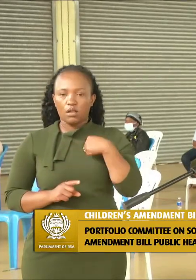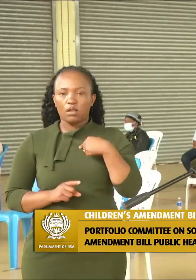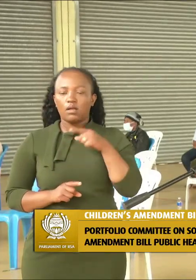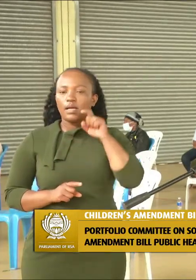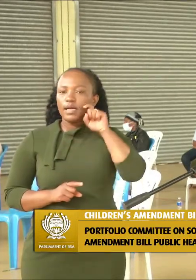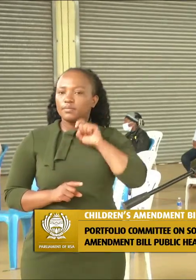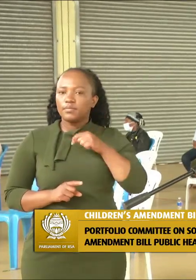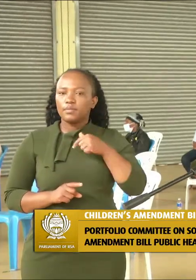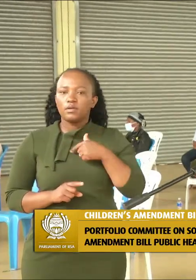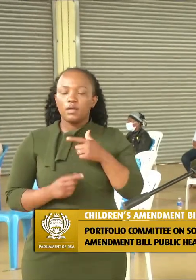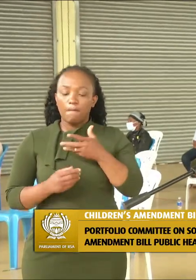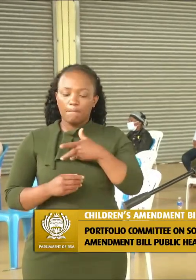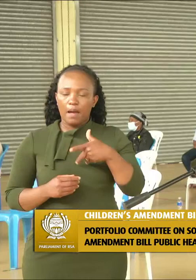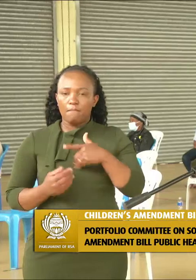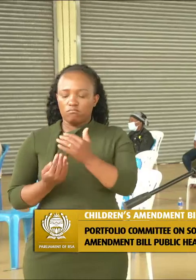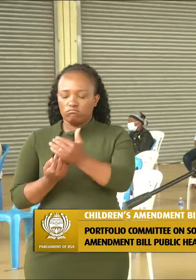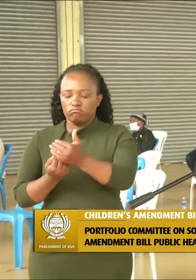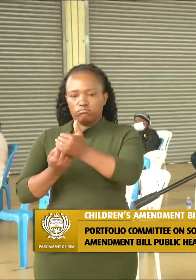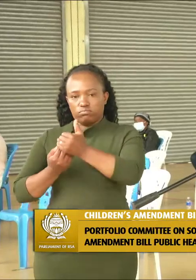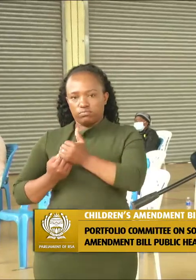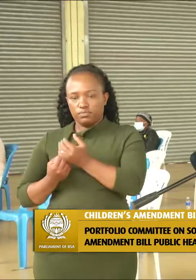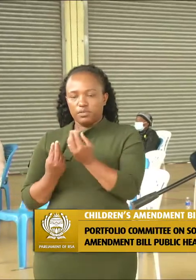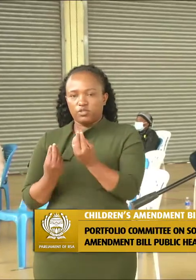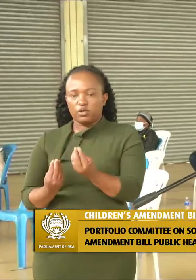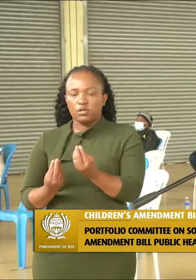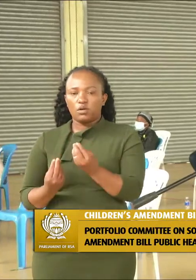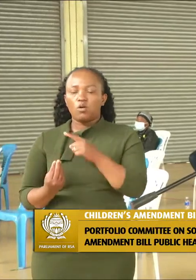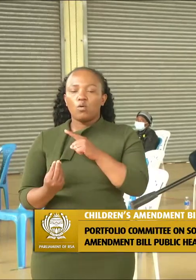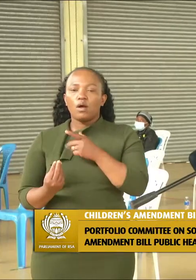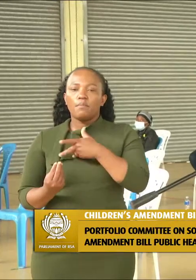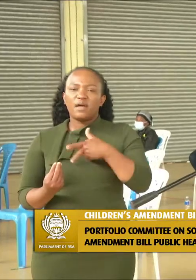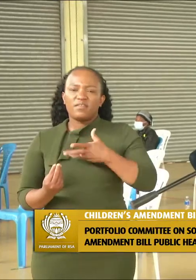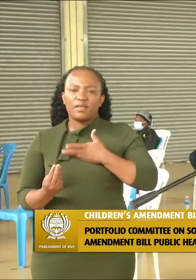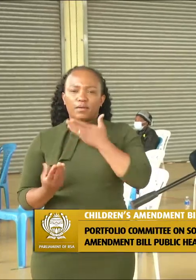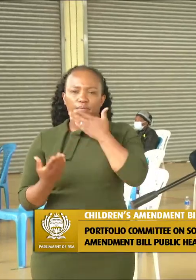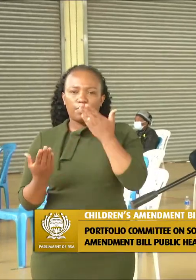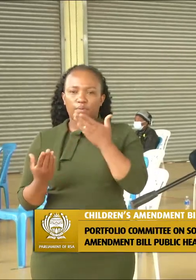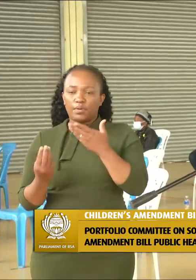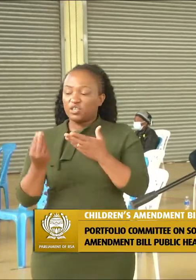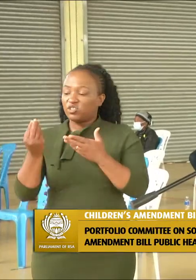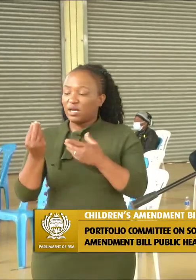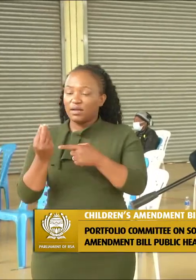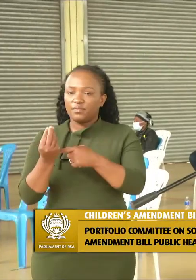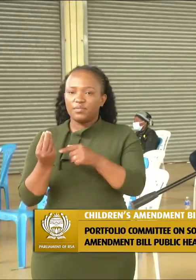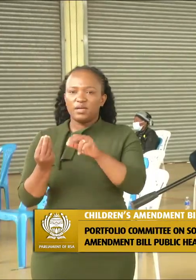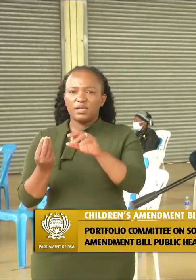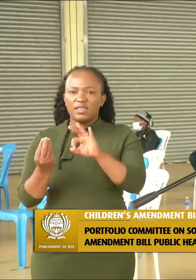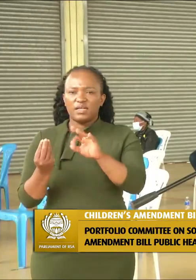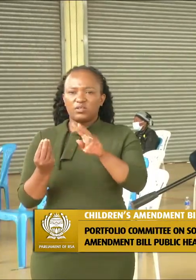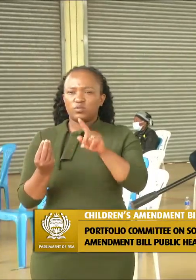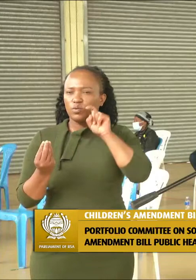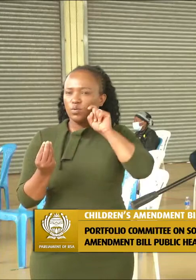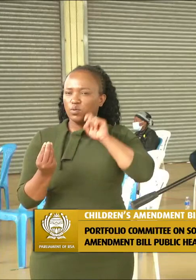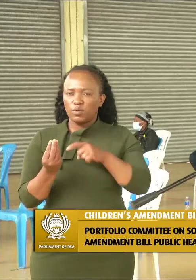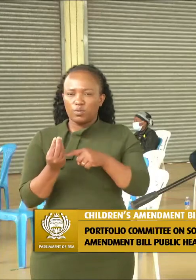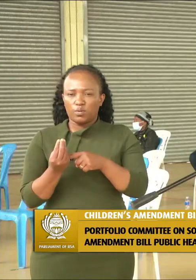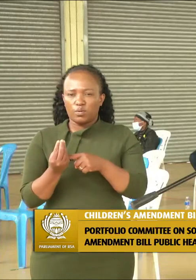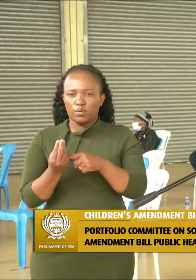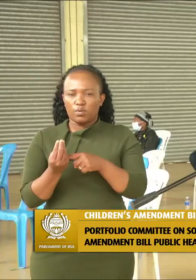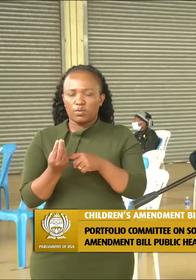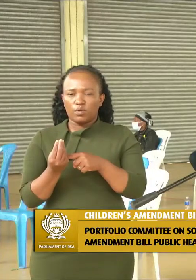mom, and the child is now 32 years old. He has not found himself, he is unable